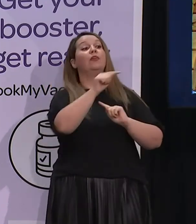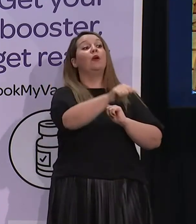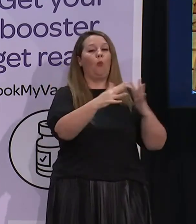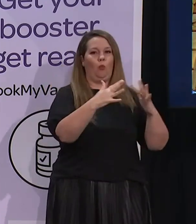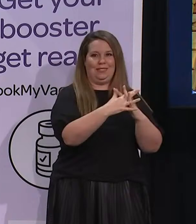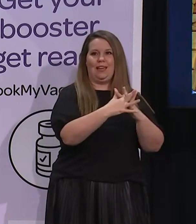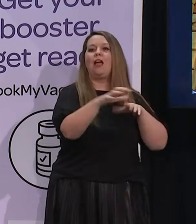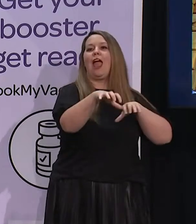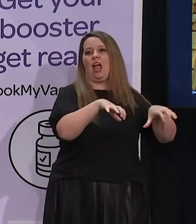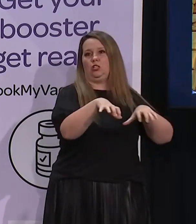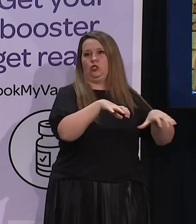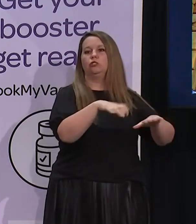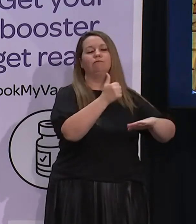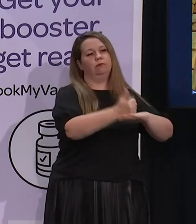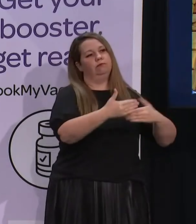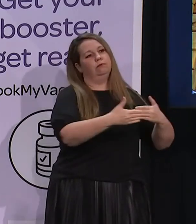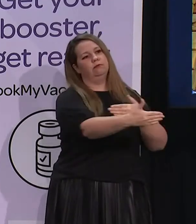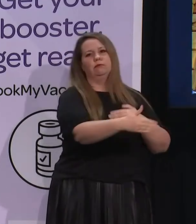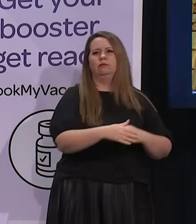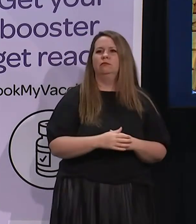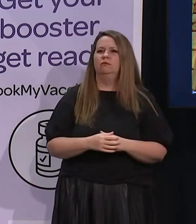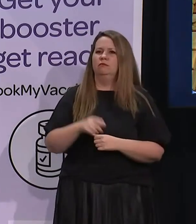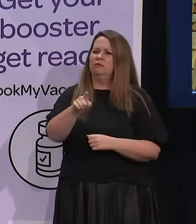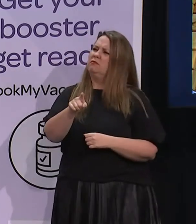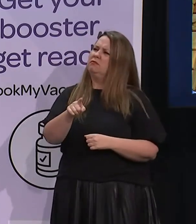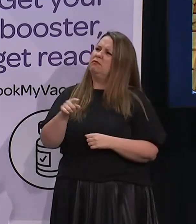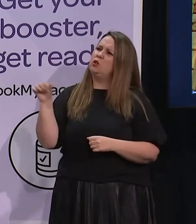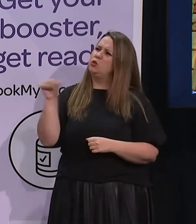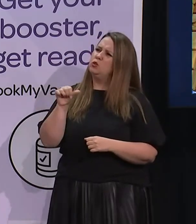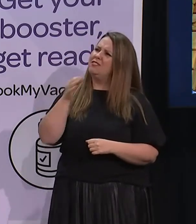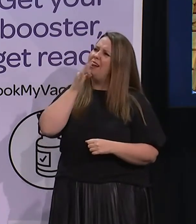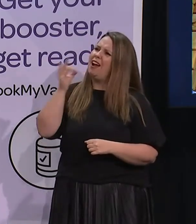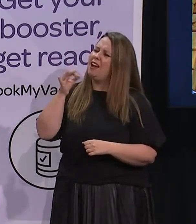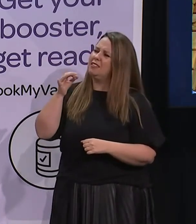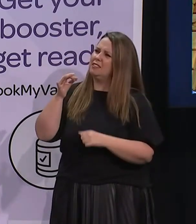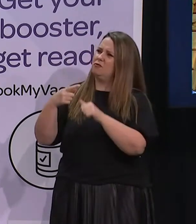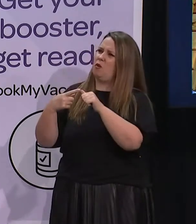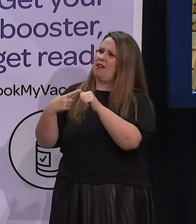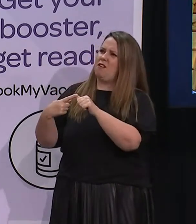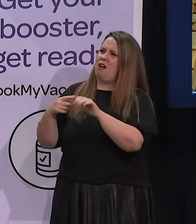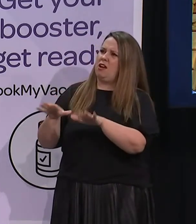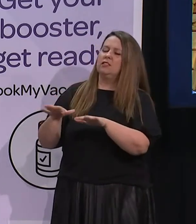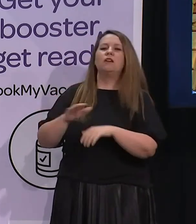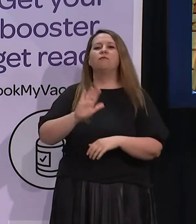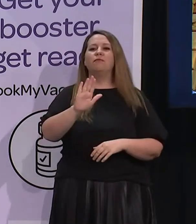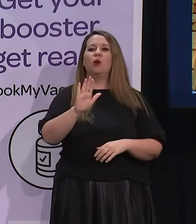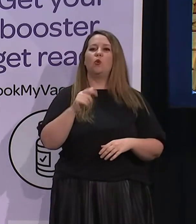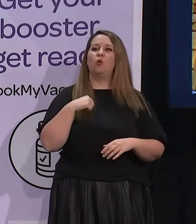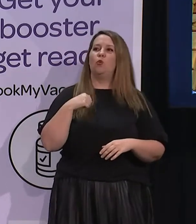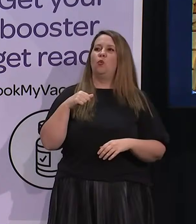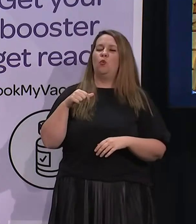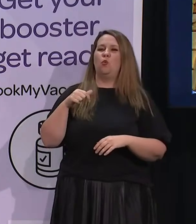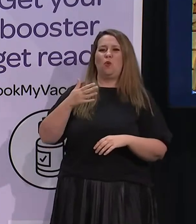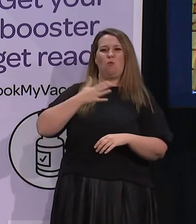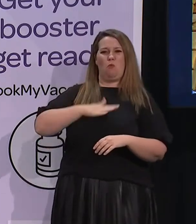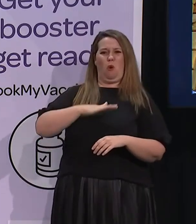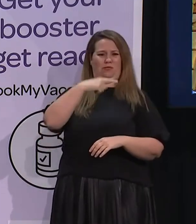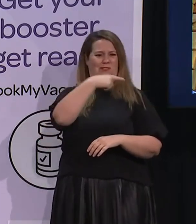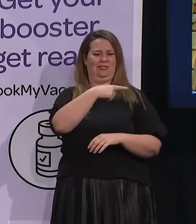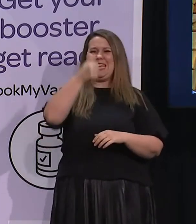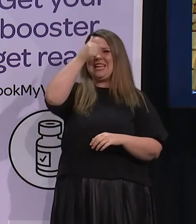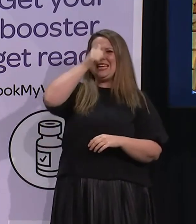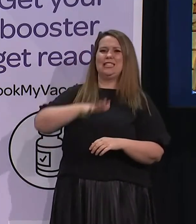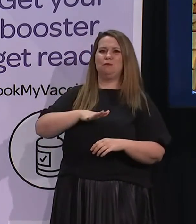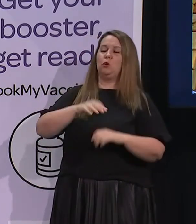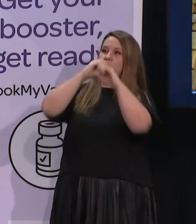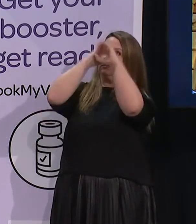That advice earlier though? We would have been had to therefore anticipate. We would have been asking our experts to project forward